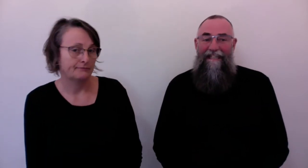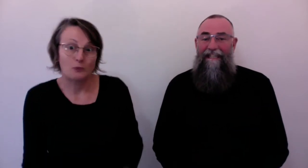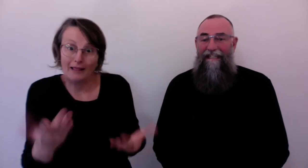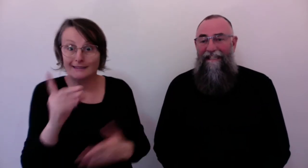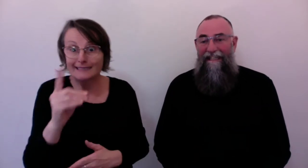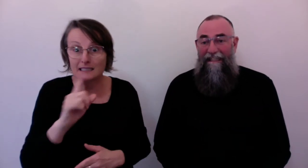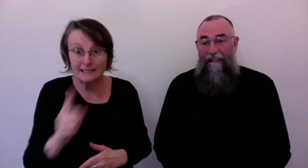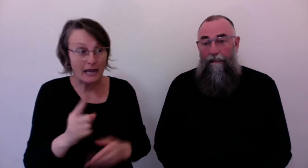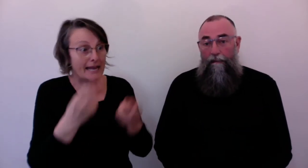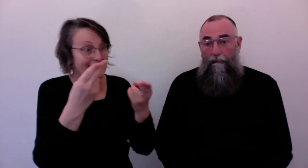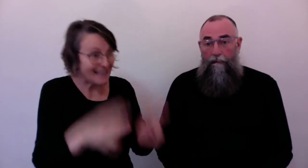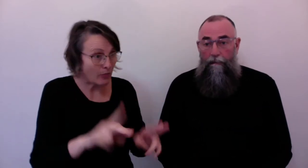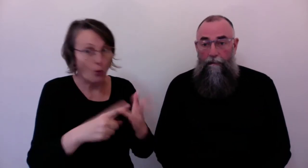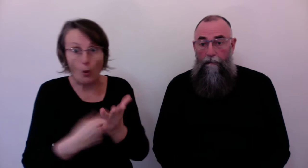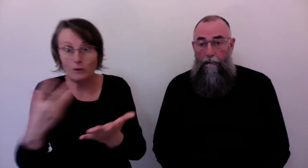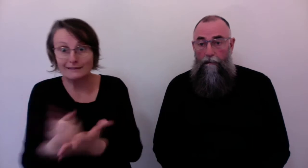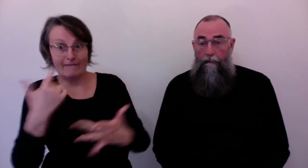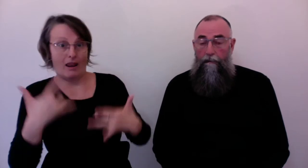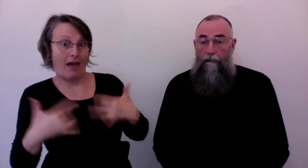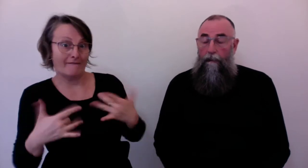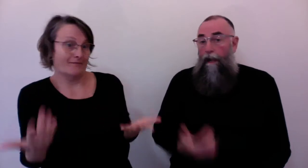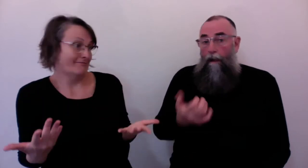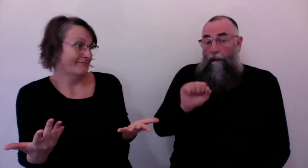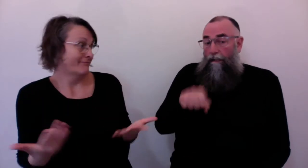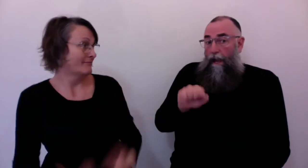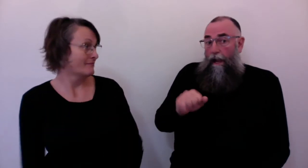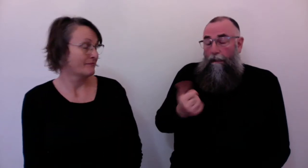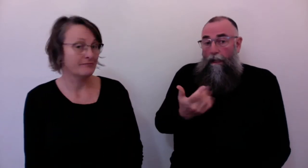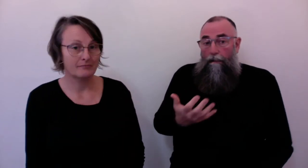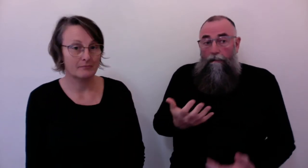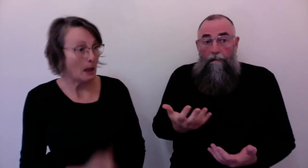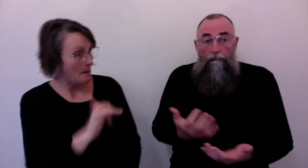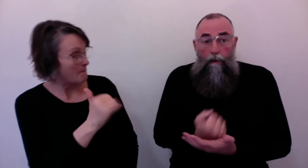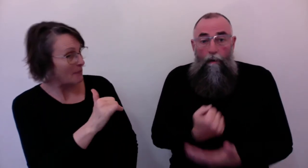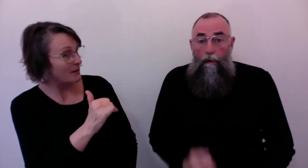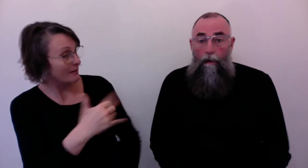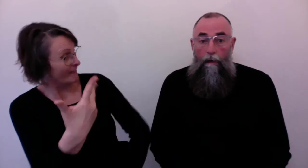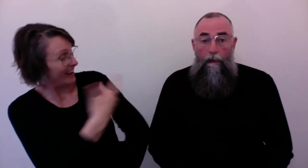yeah. But it saves your life. yeah. So Also a chance you What? could not have a disability as well? Or is it guaranteed one of